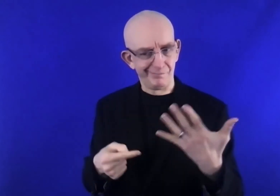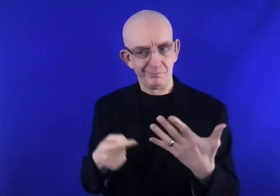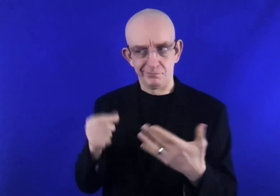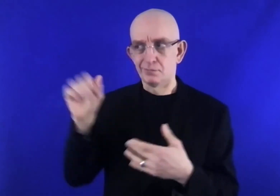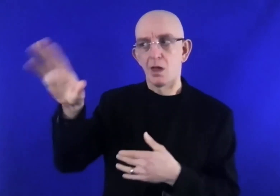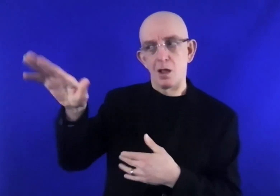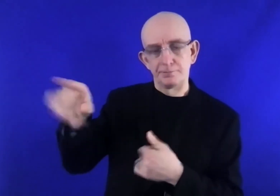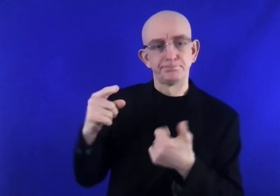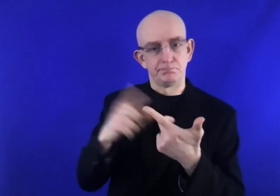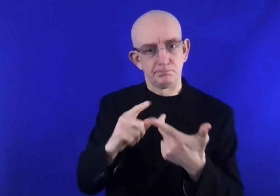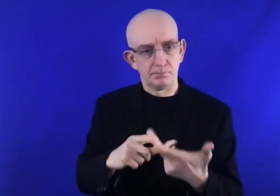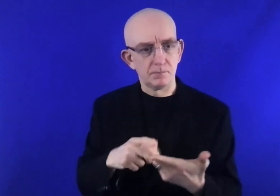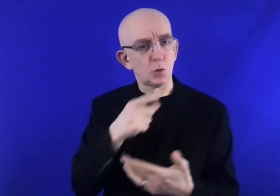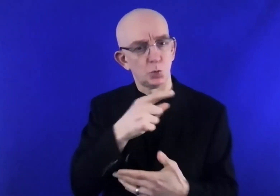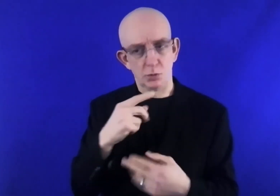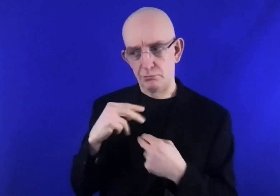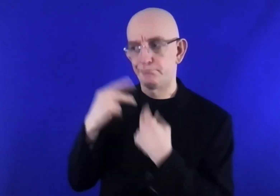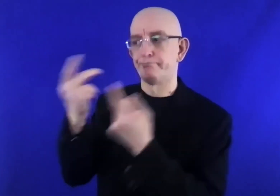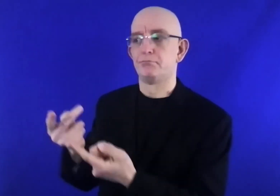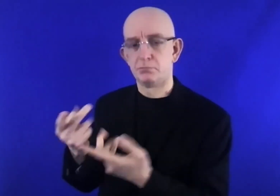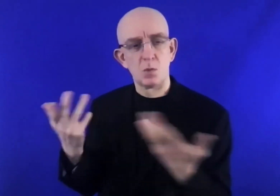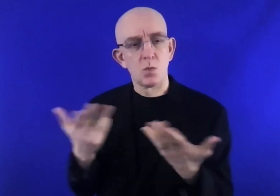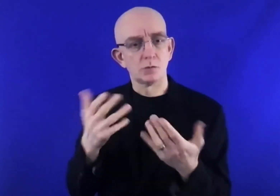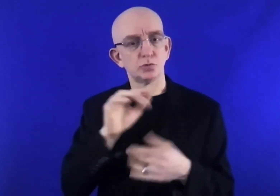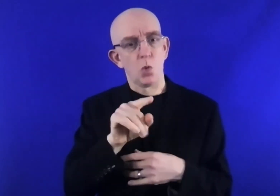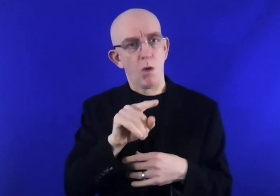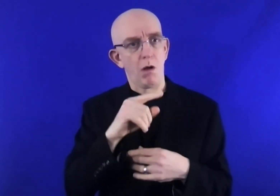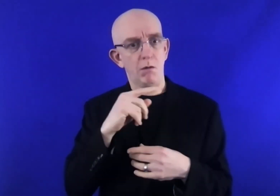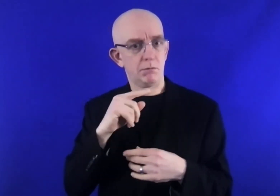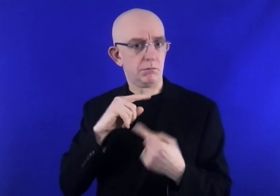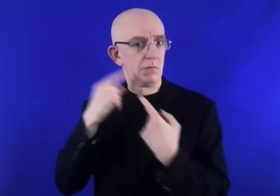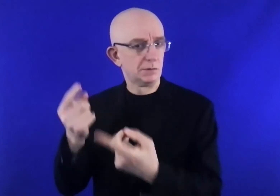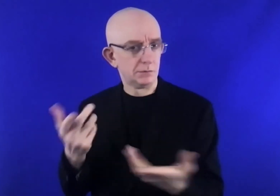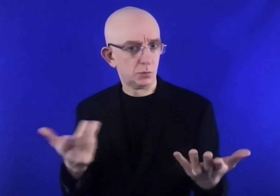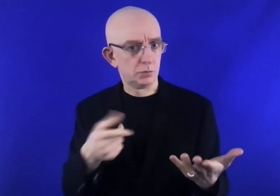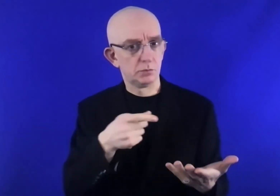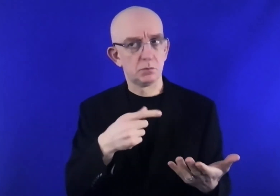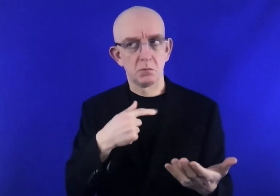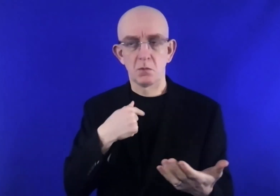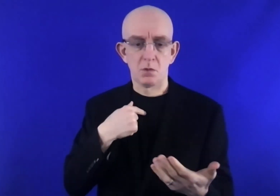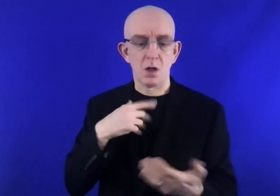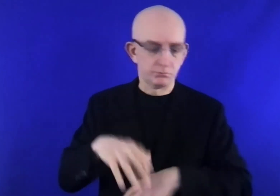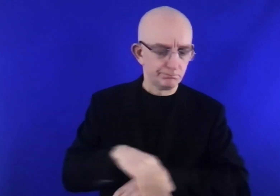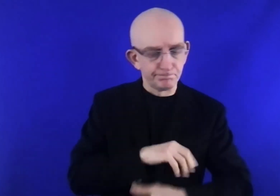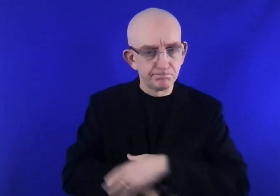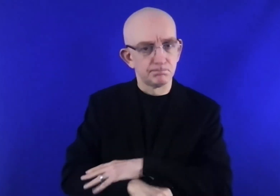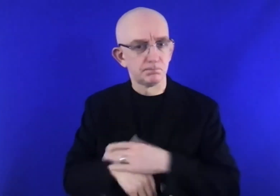What do you think? What would you do? What would you say? Let's start with Abbas, please.